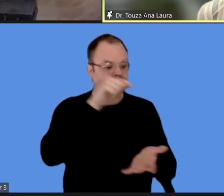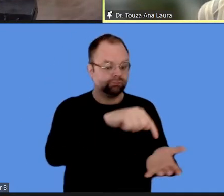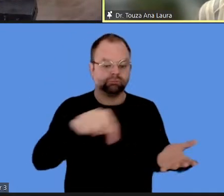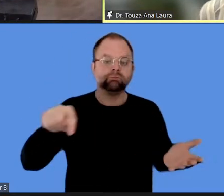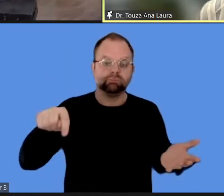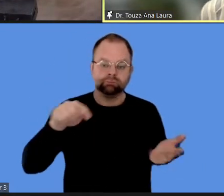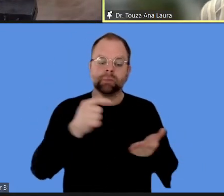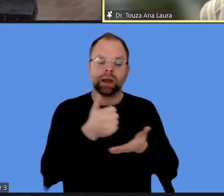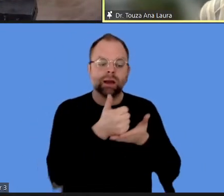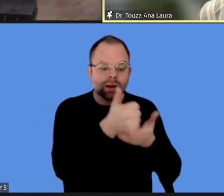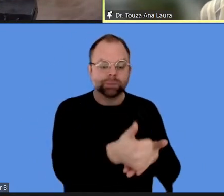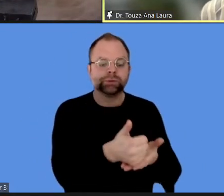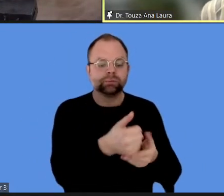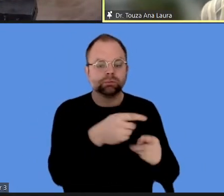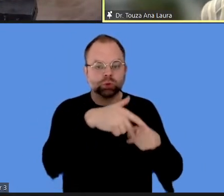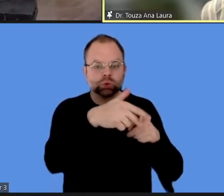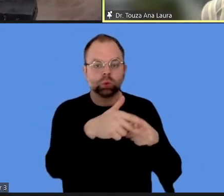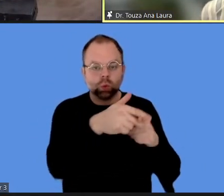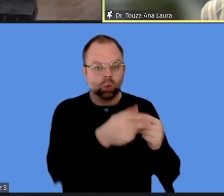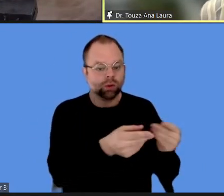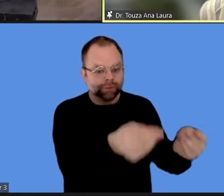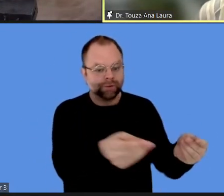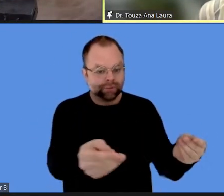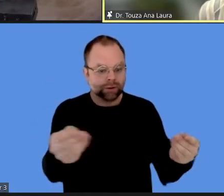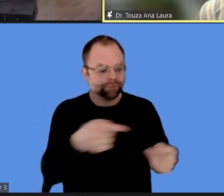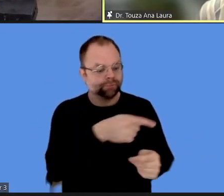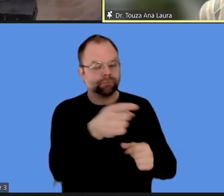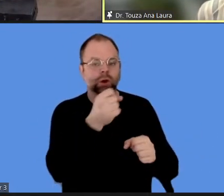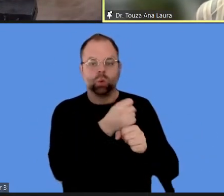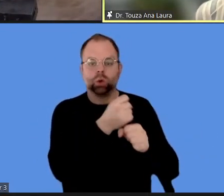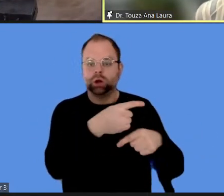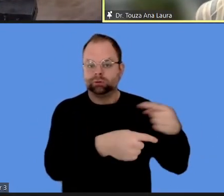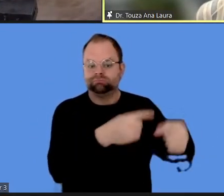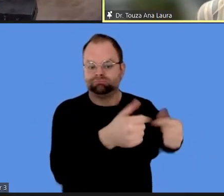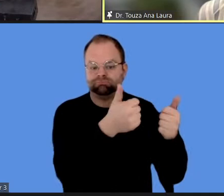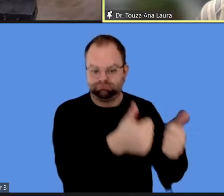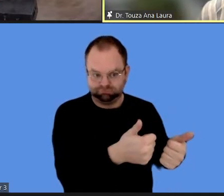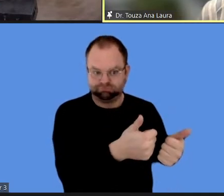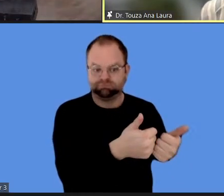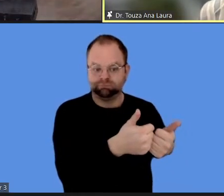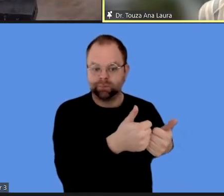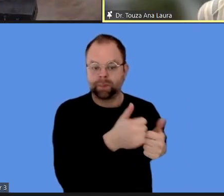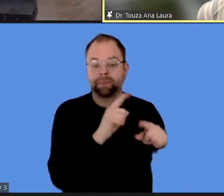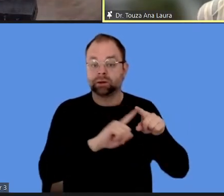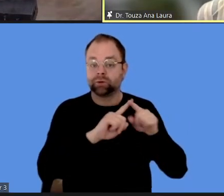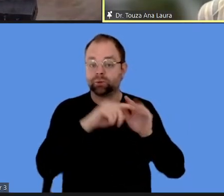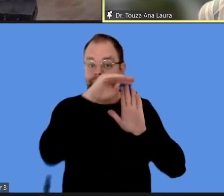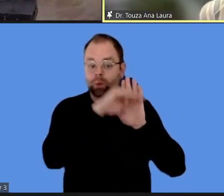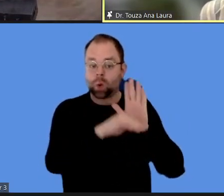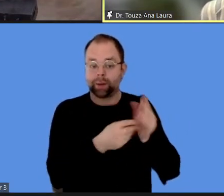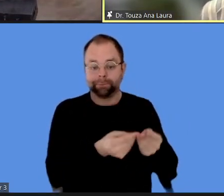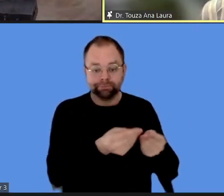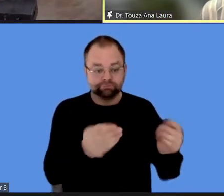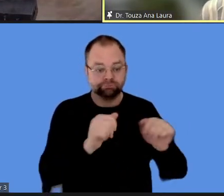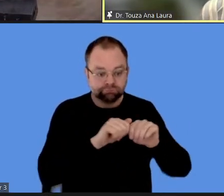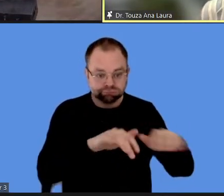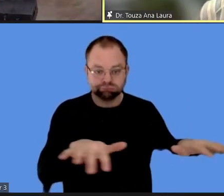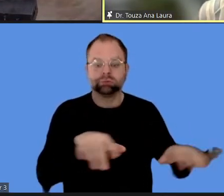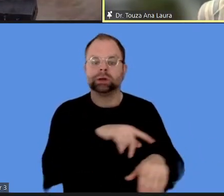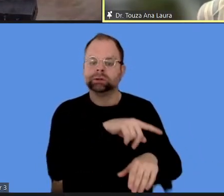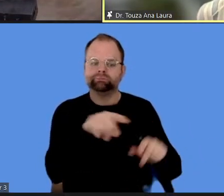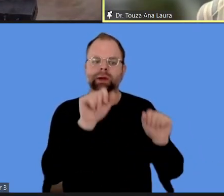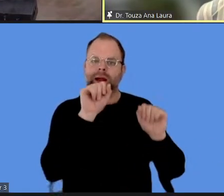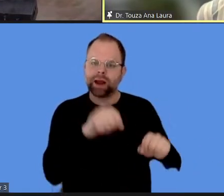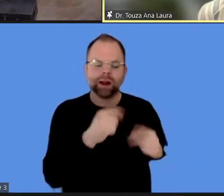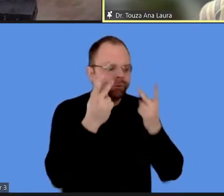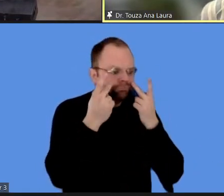households. And also this data of 2 consecutive years of the food insecurity assessment allow